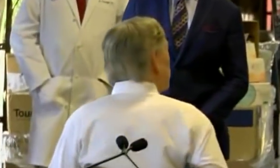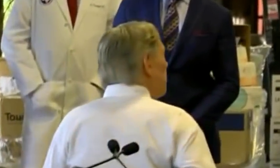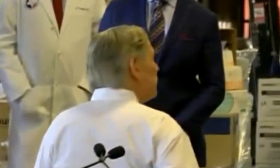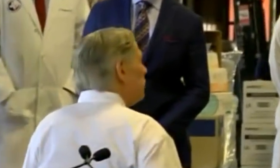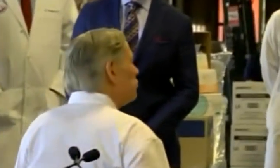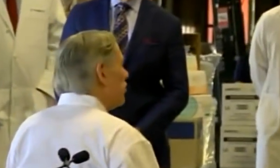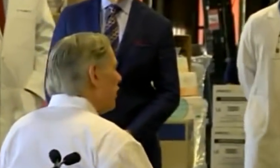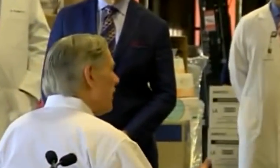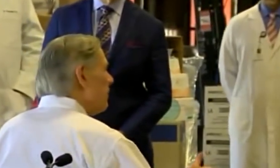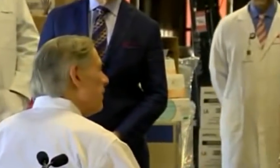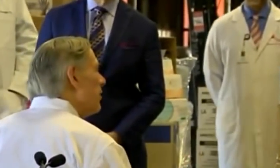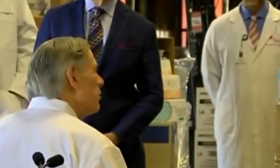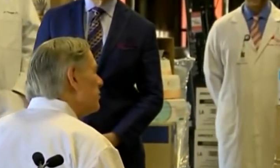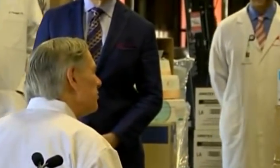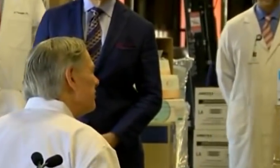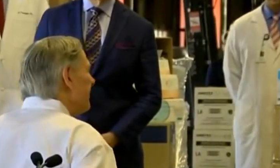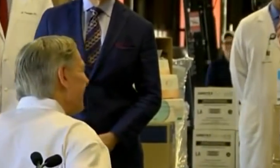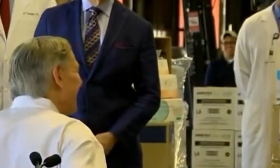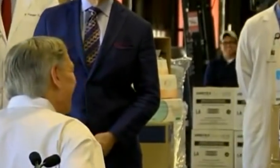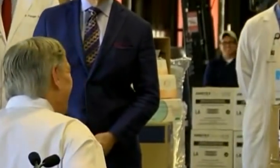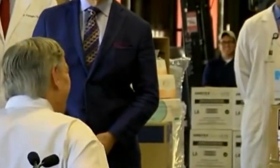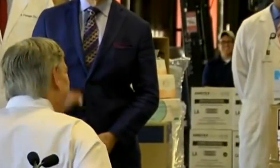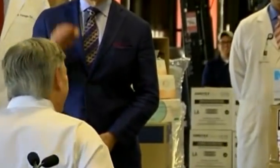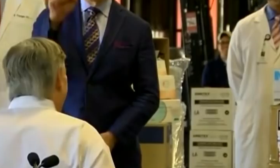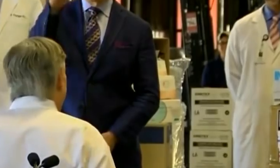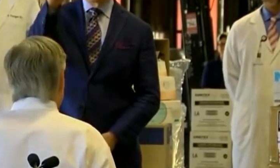Thank you very much. We'll shake your hand, but I'm not going to. Yeah,